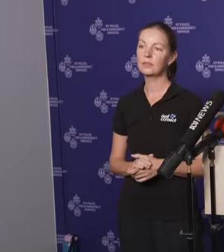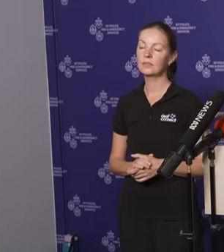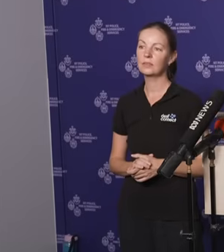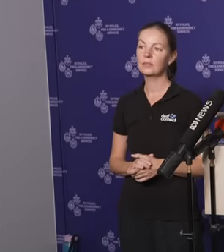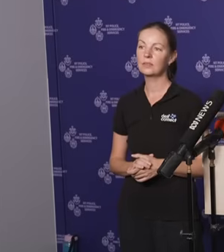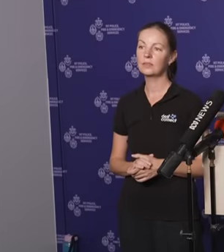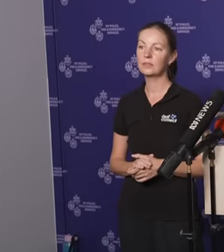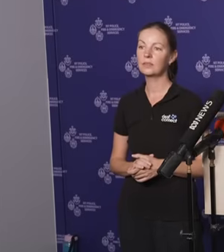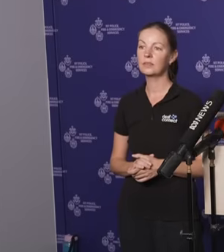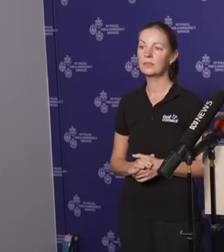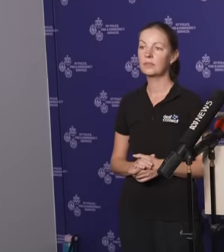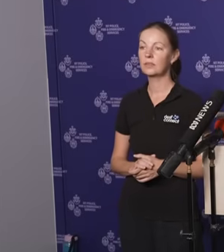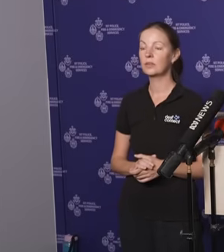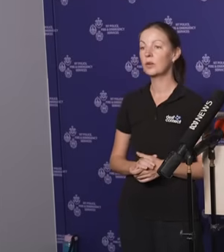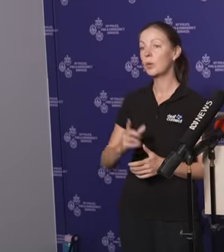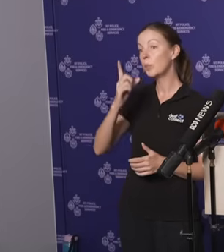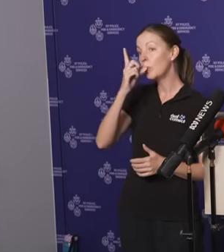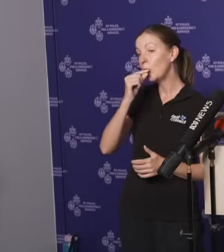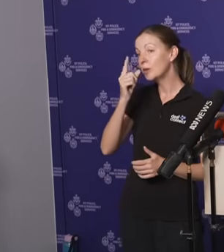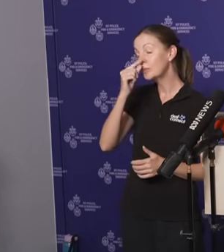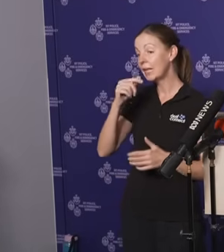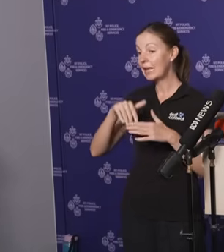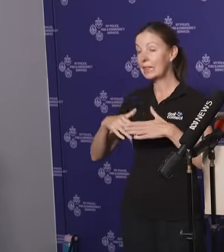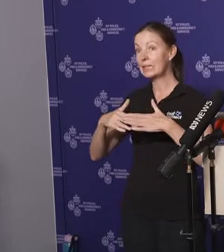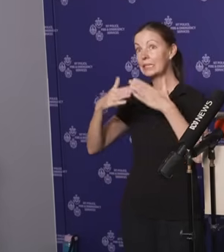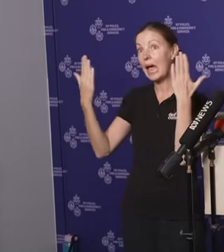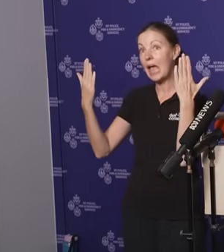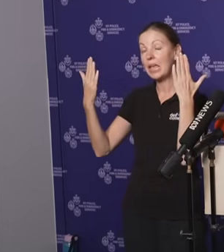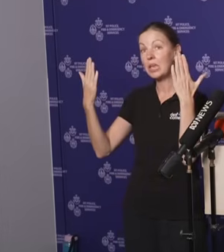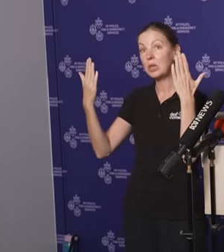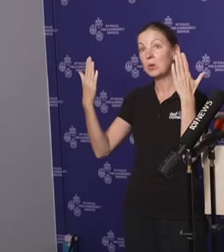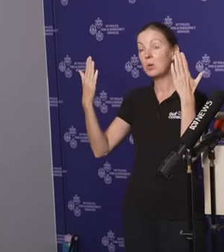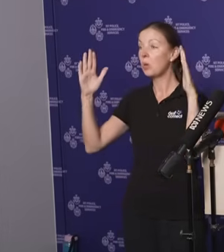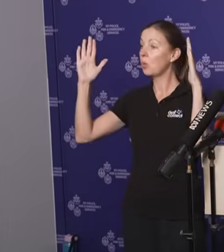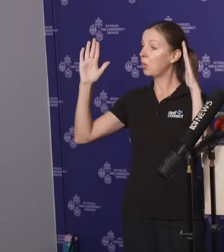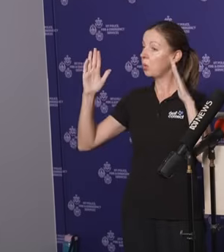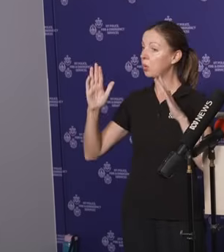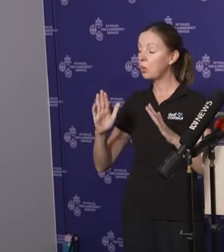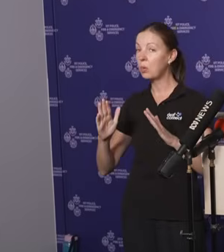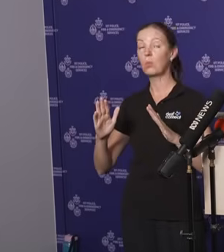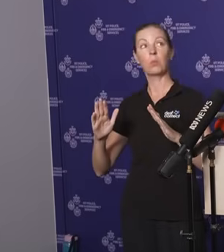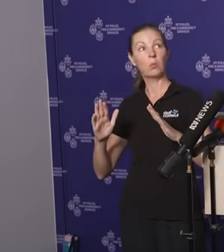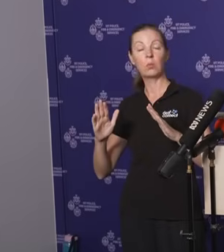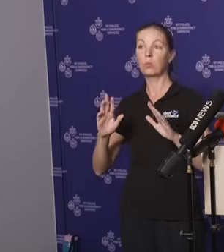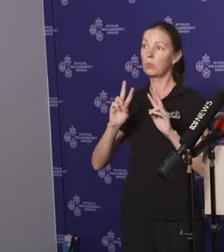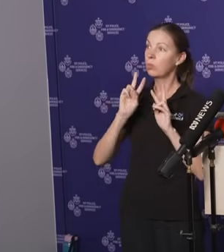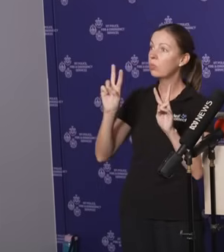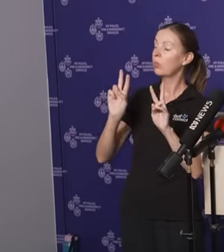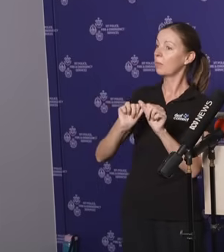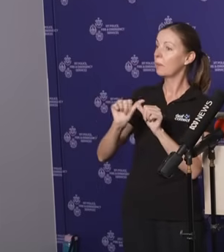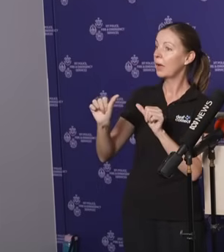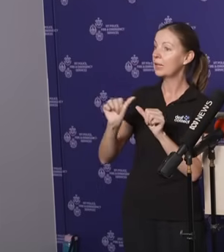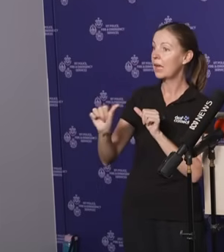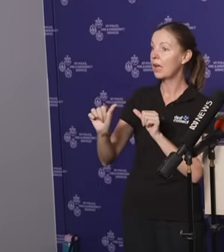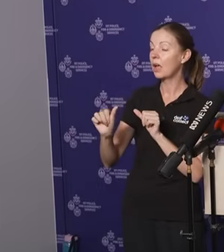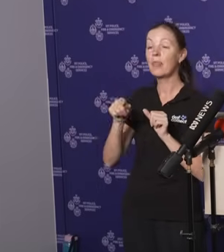There may be periods during the day where conditions seem to ease, and this is typical during a cyclone event, but it will be temporary,